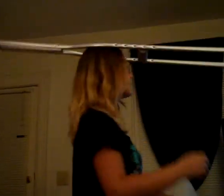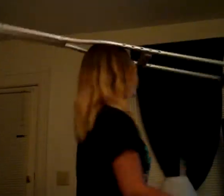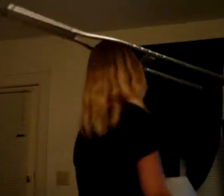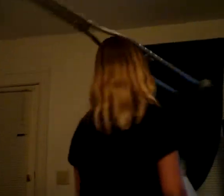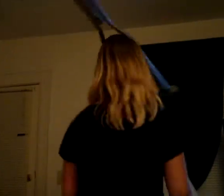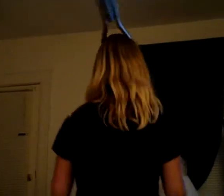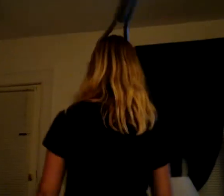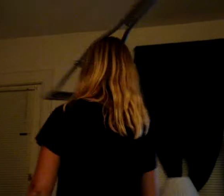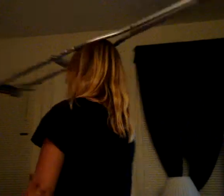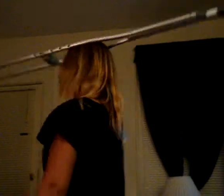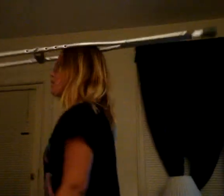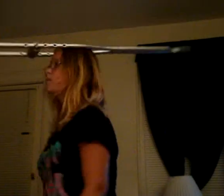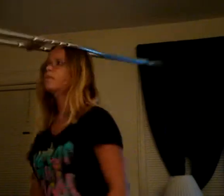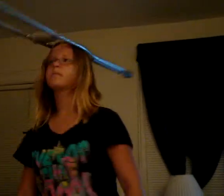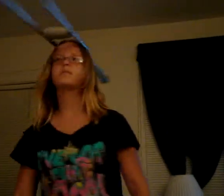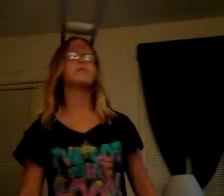Choose your nation.